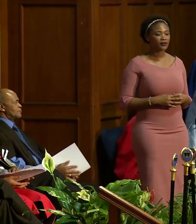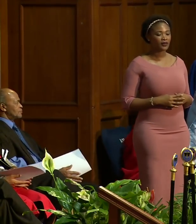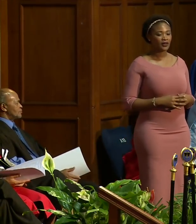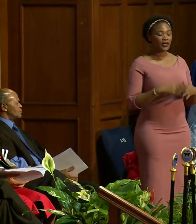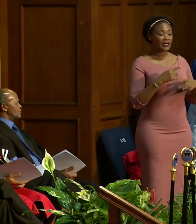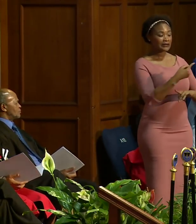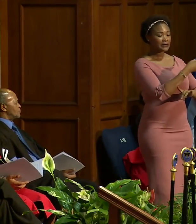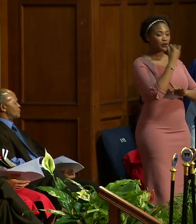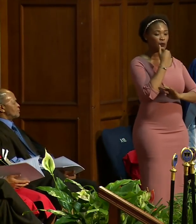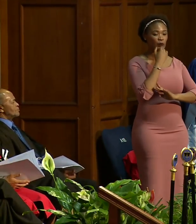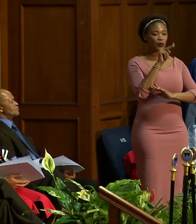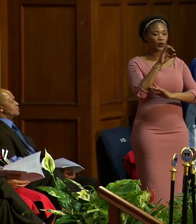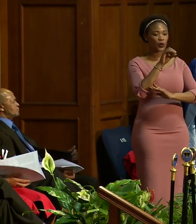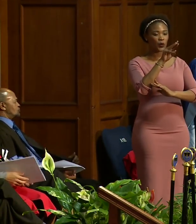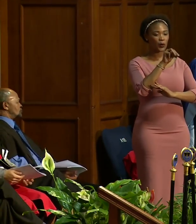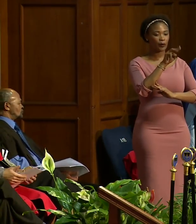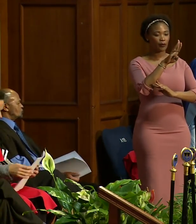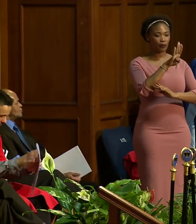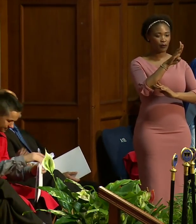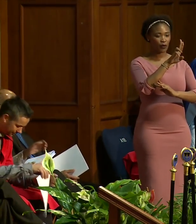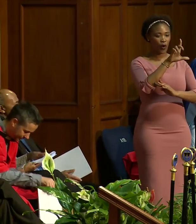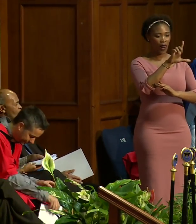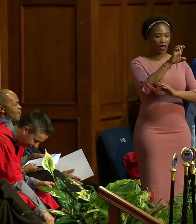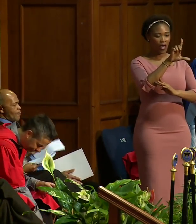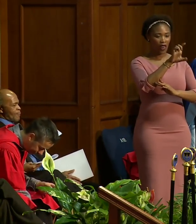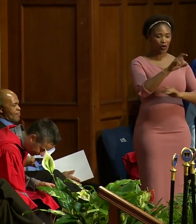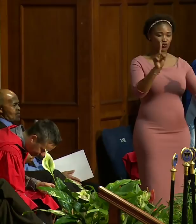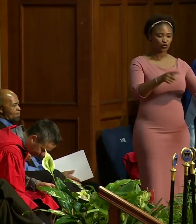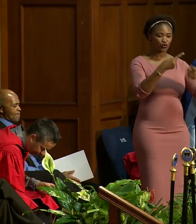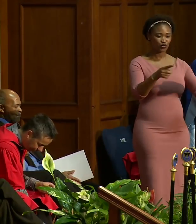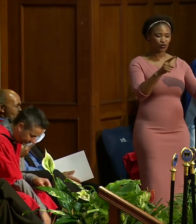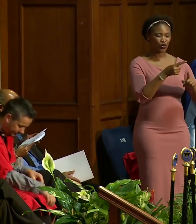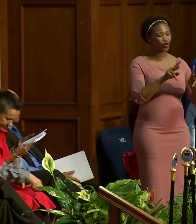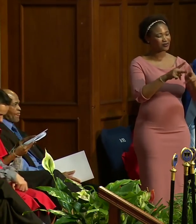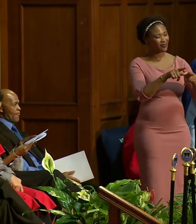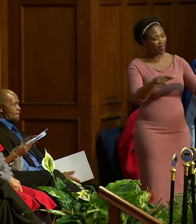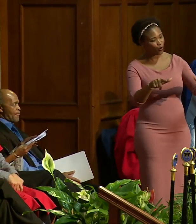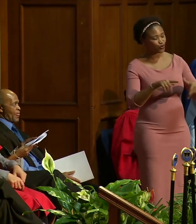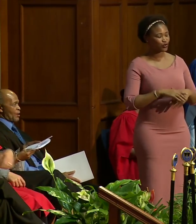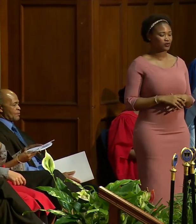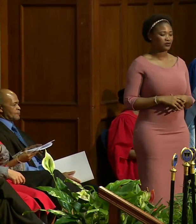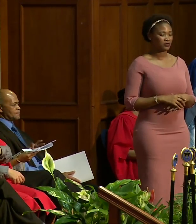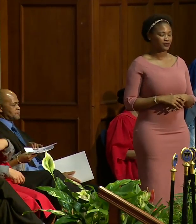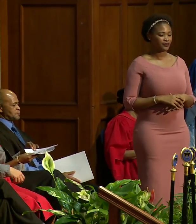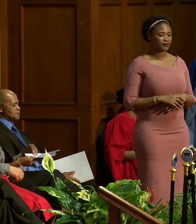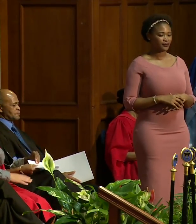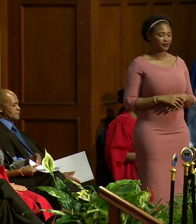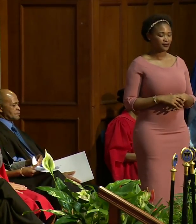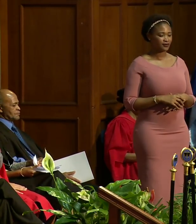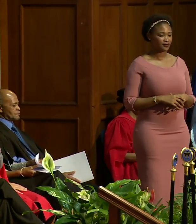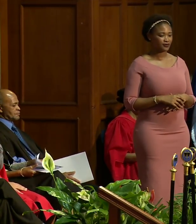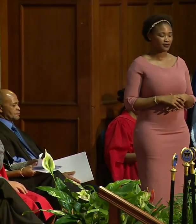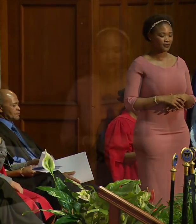That was Nombulela, who treated us to una voce poco fa, an aria from The Barber from Sevilla.